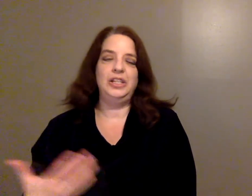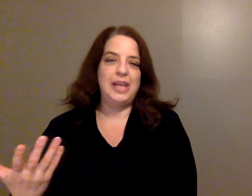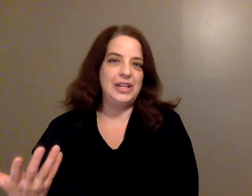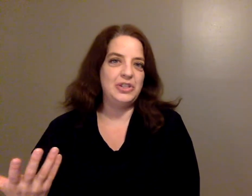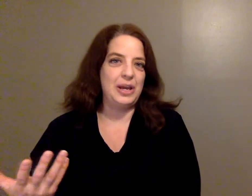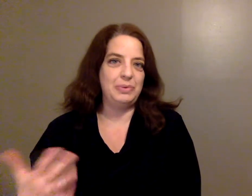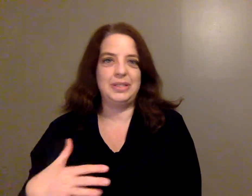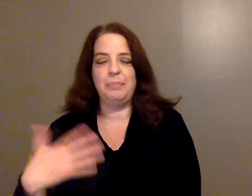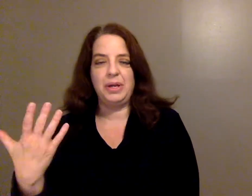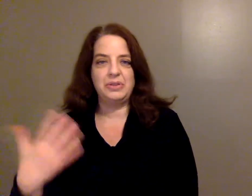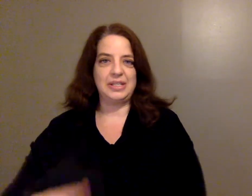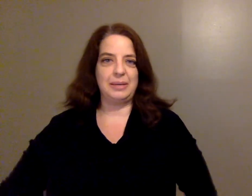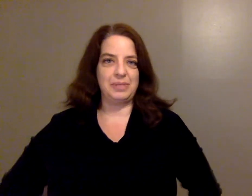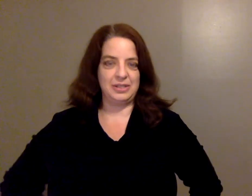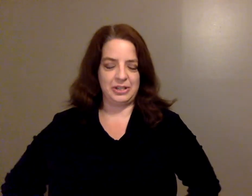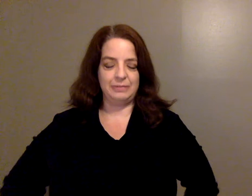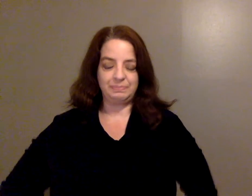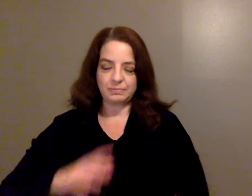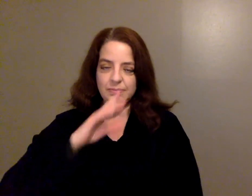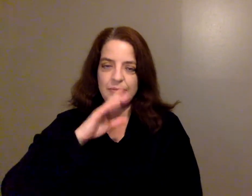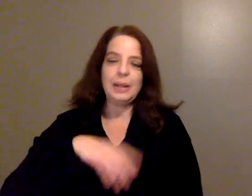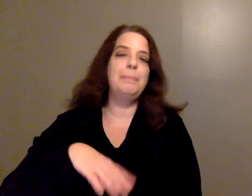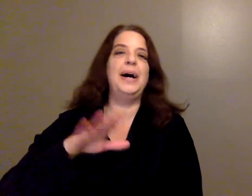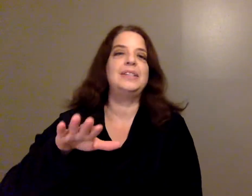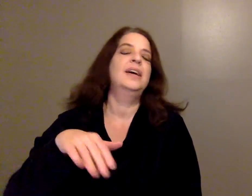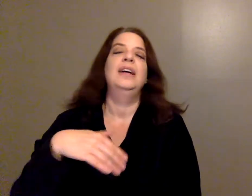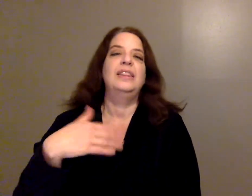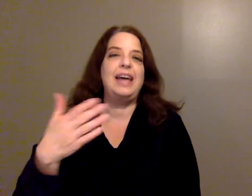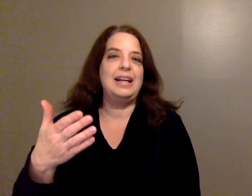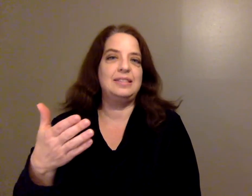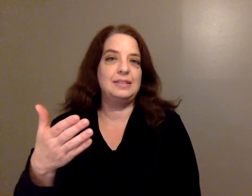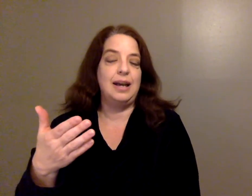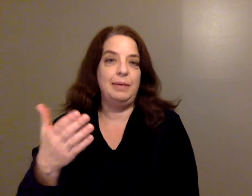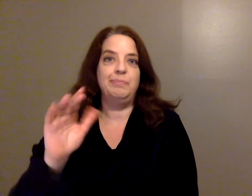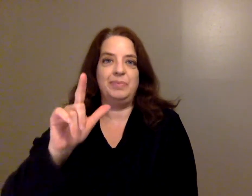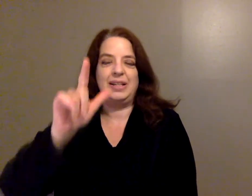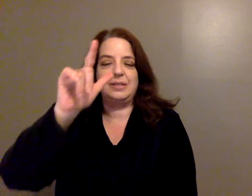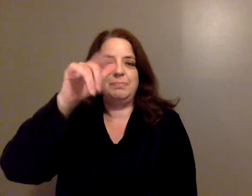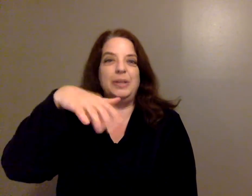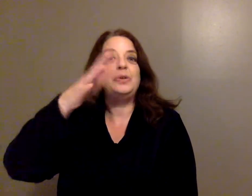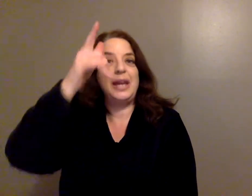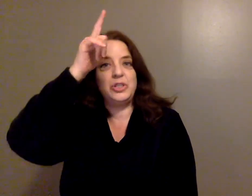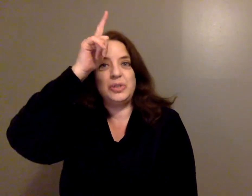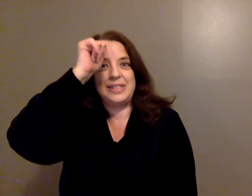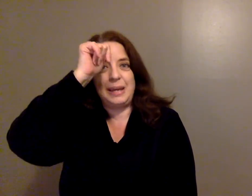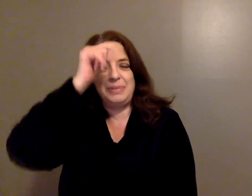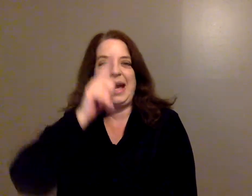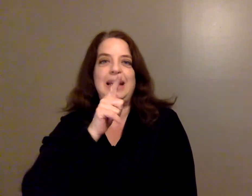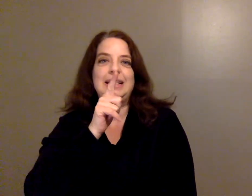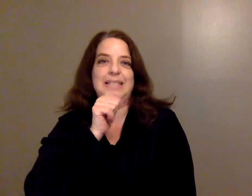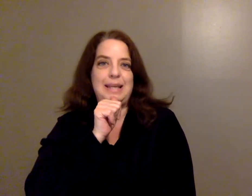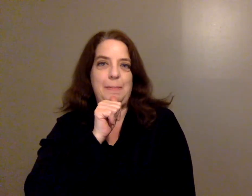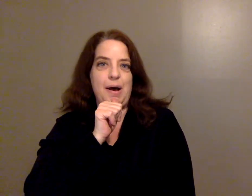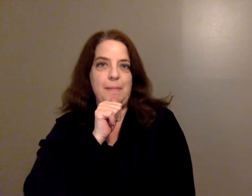can't do that with stepbrother and stepsister, but but you can do stepdad, stepmom.